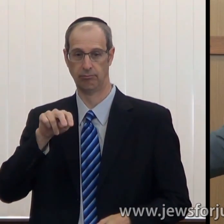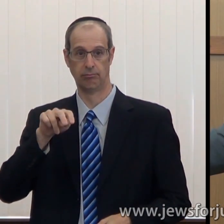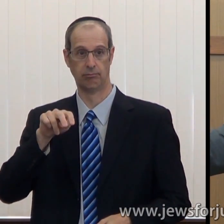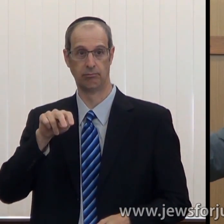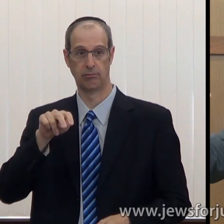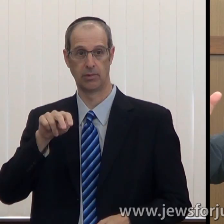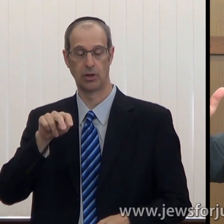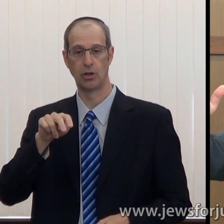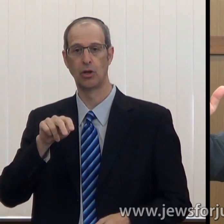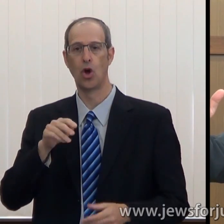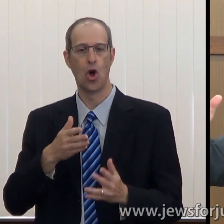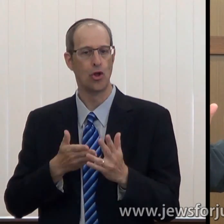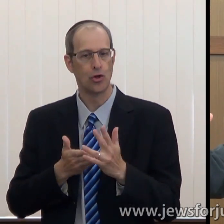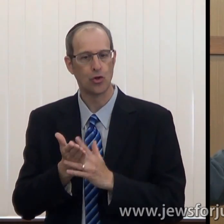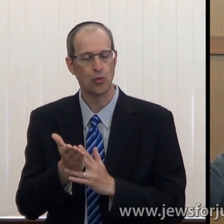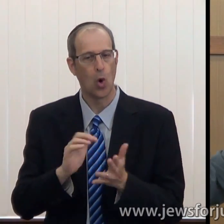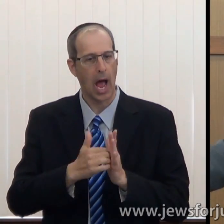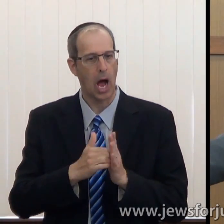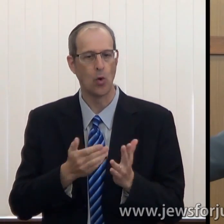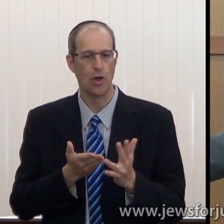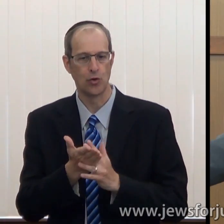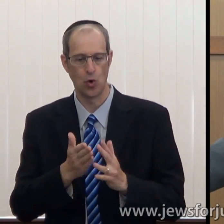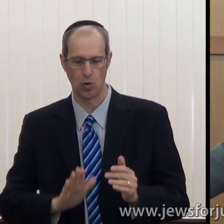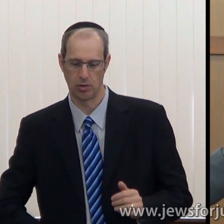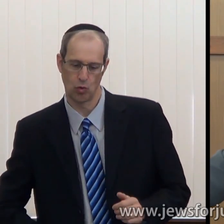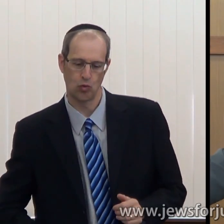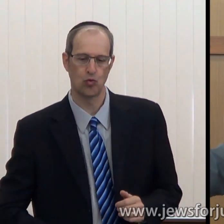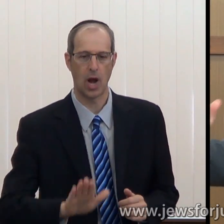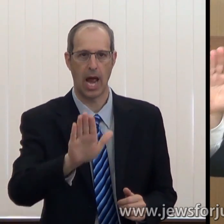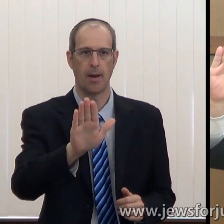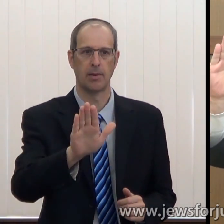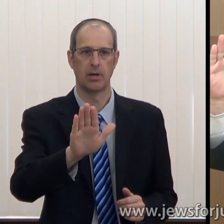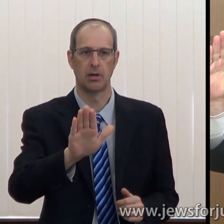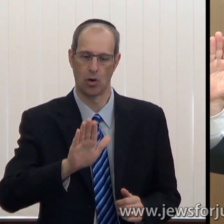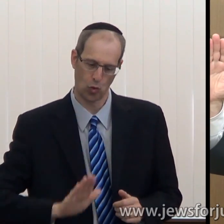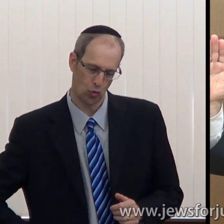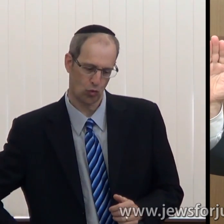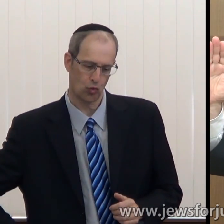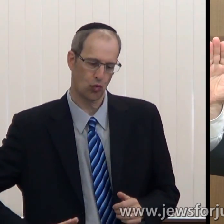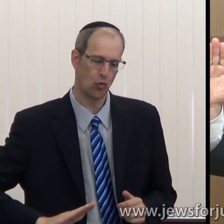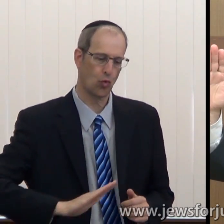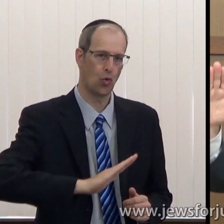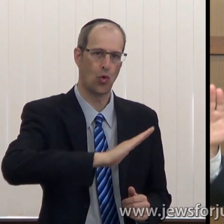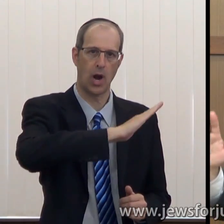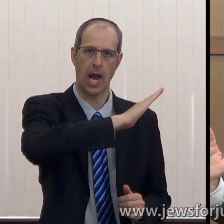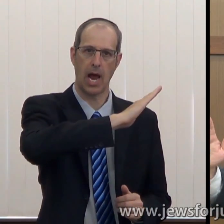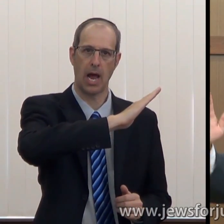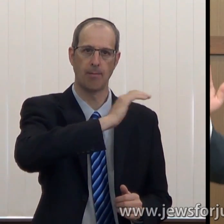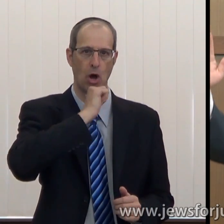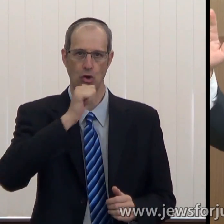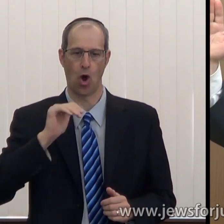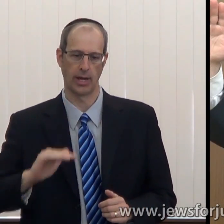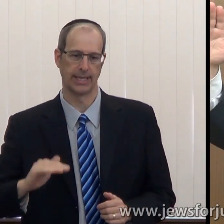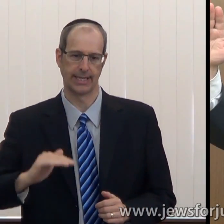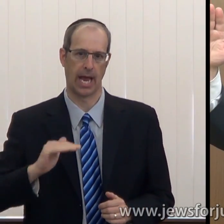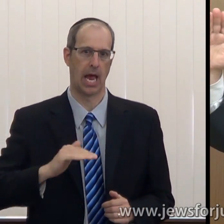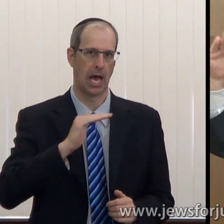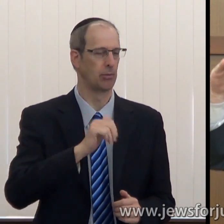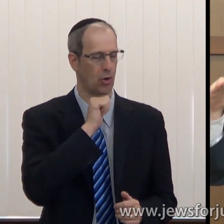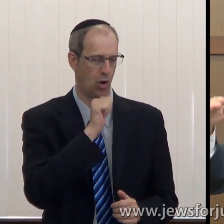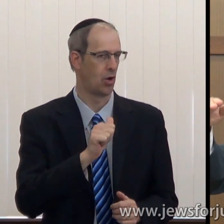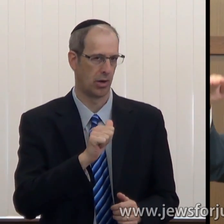a ramp, like this, an incline. That's how you had to go up to the